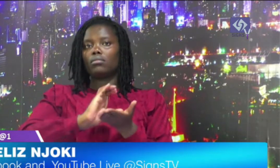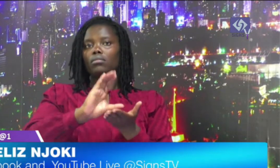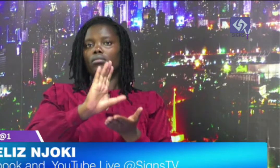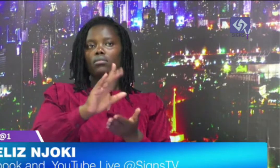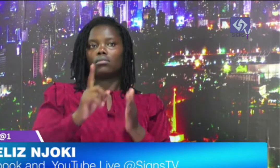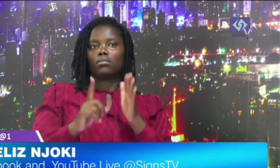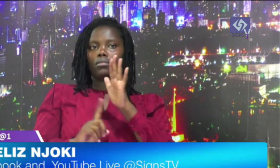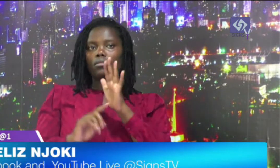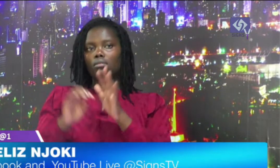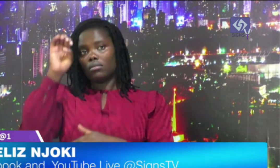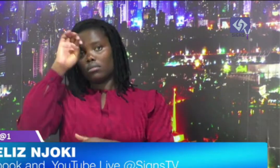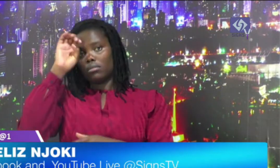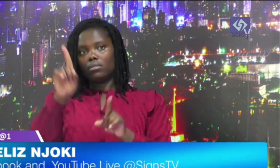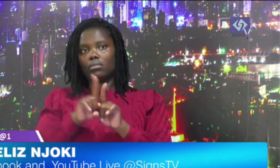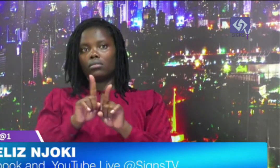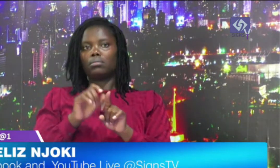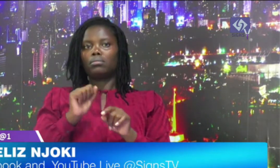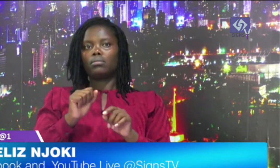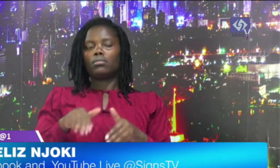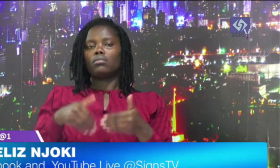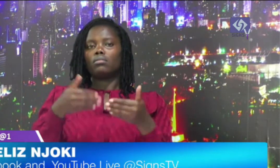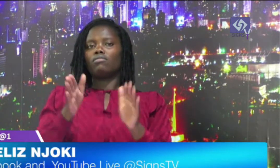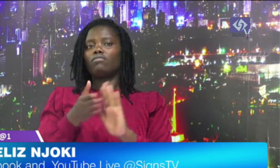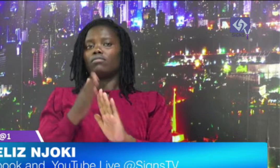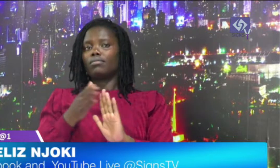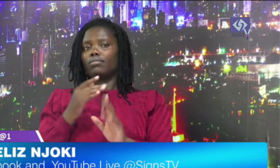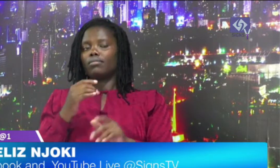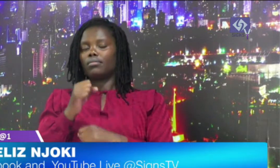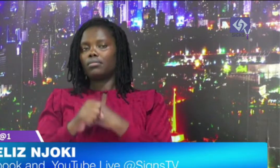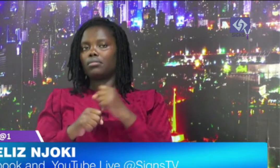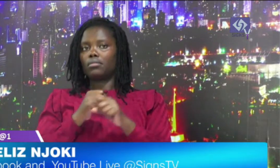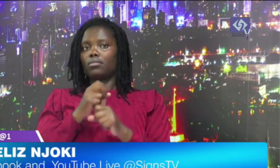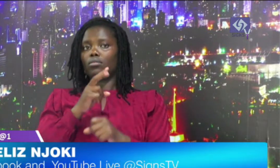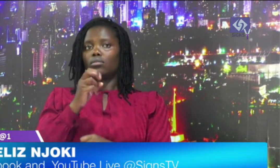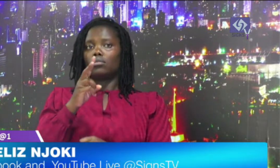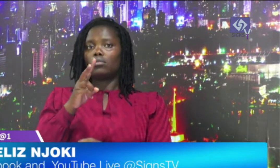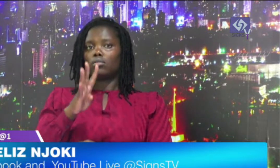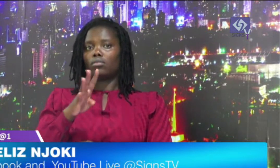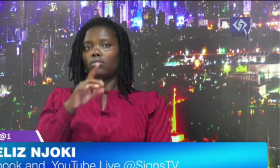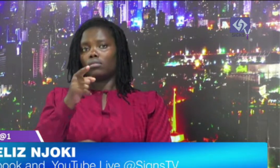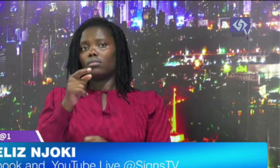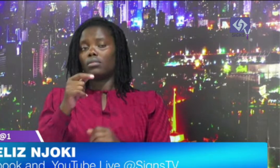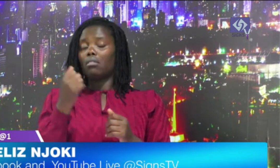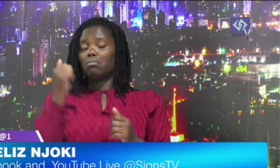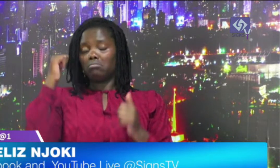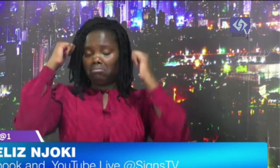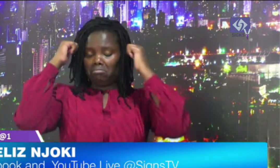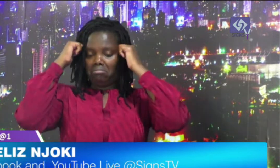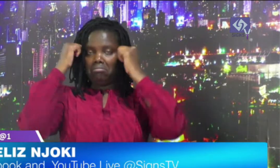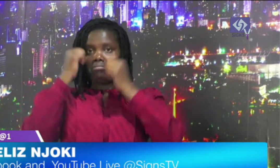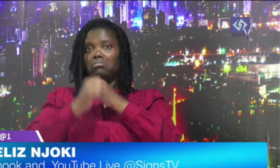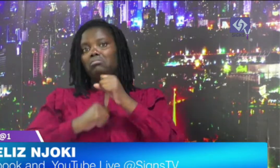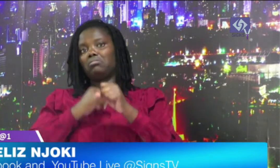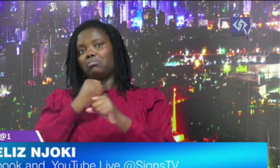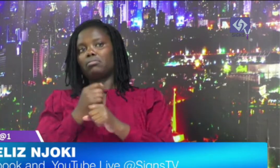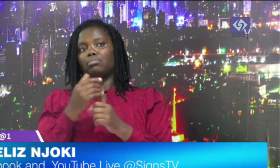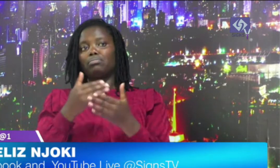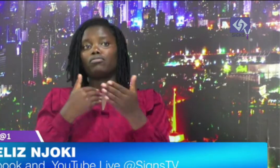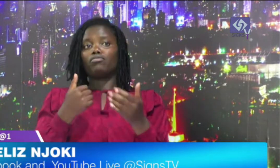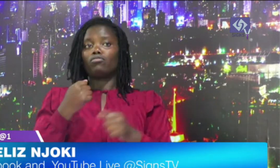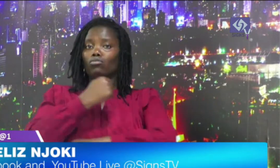government to prioritize budgetary allocation to the Ministry of Education and release funds for 2024 academic